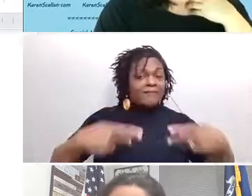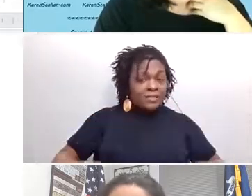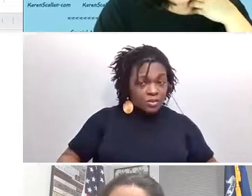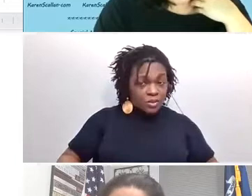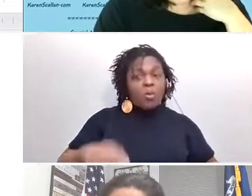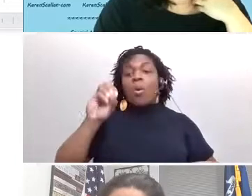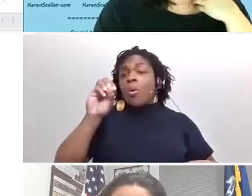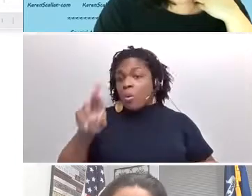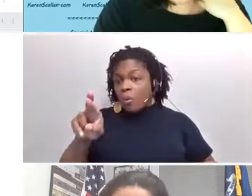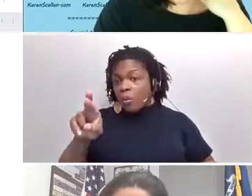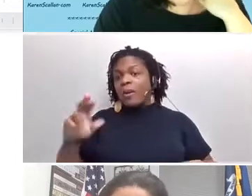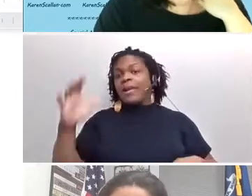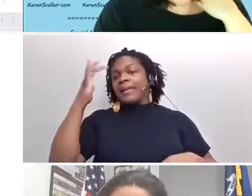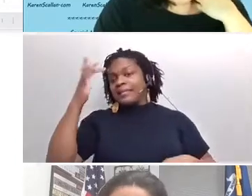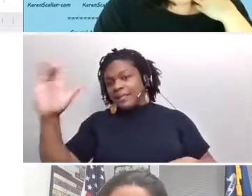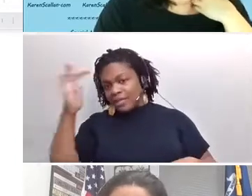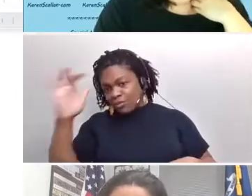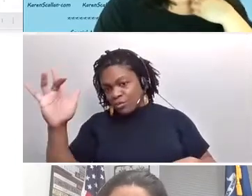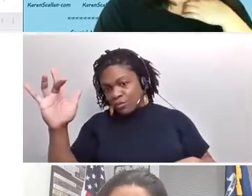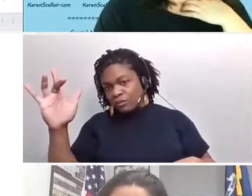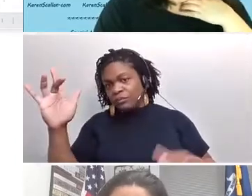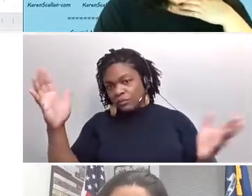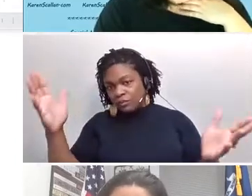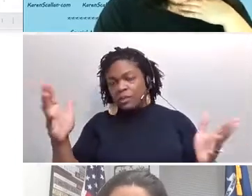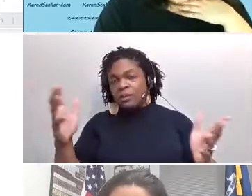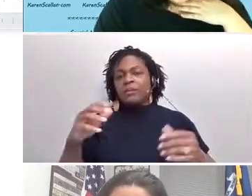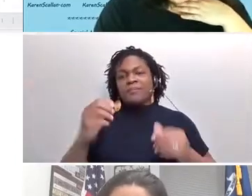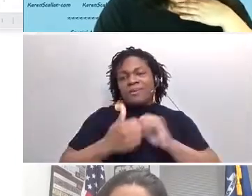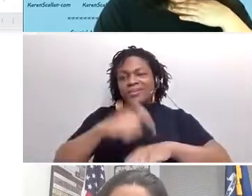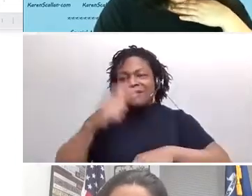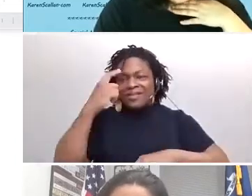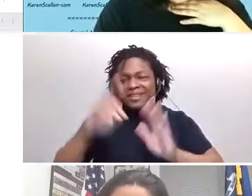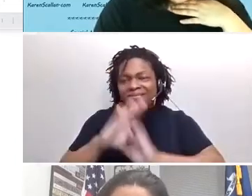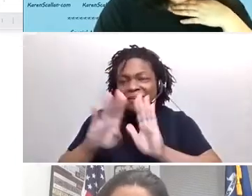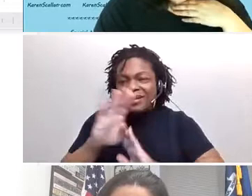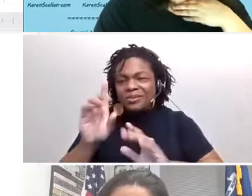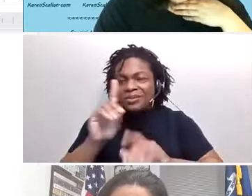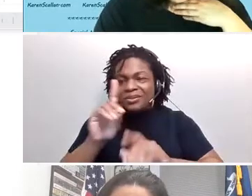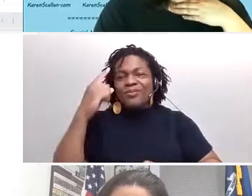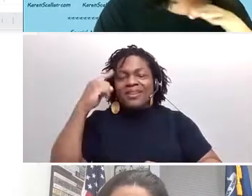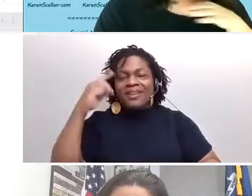intellectual. Someone with intellectual differences,